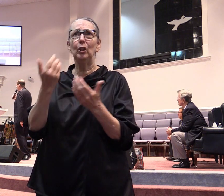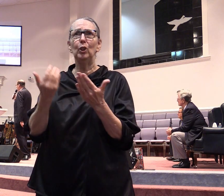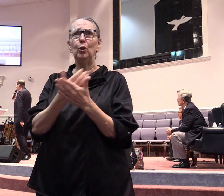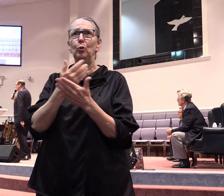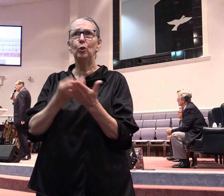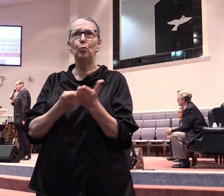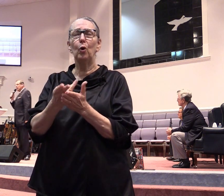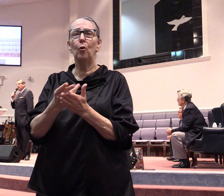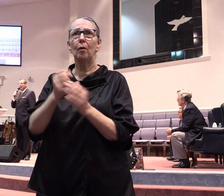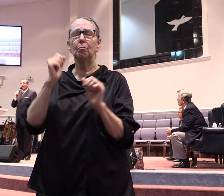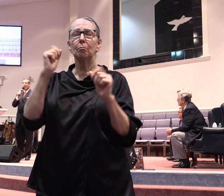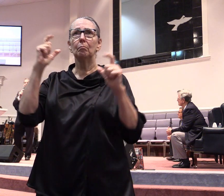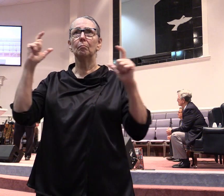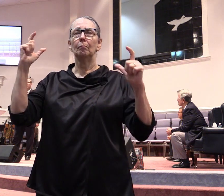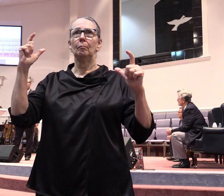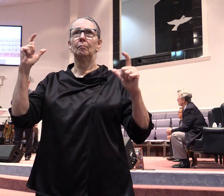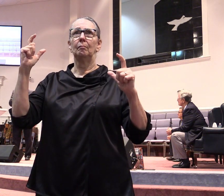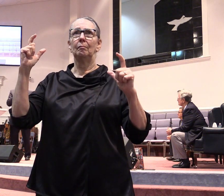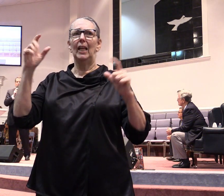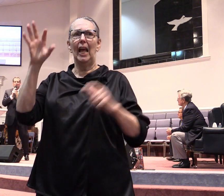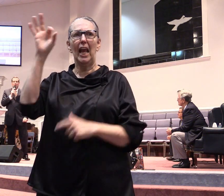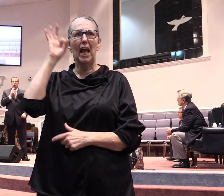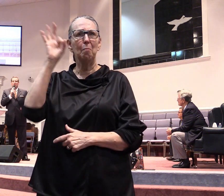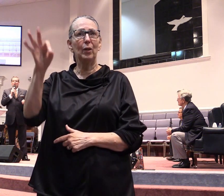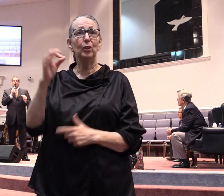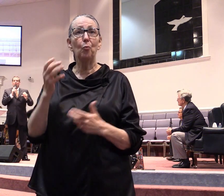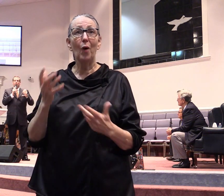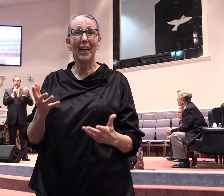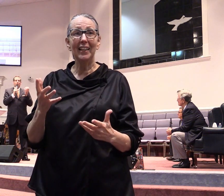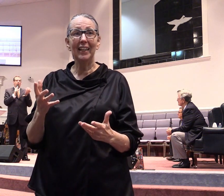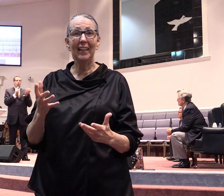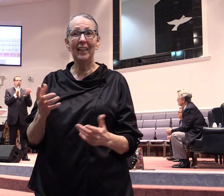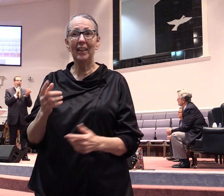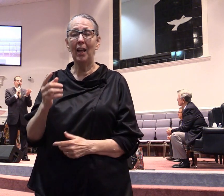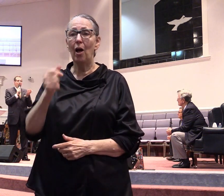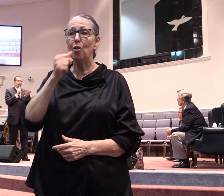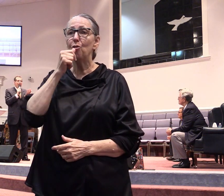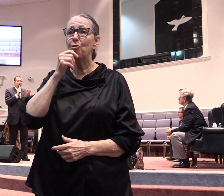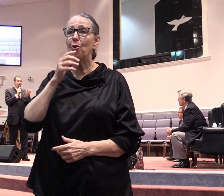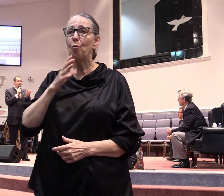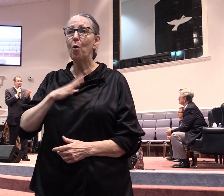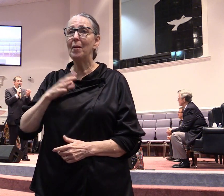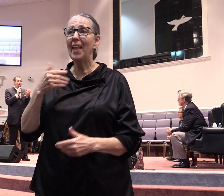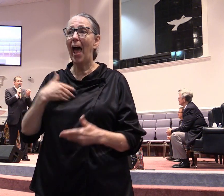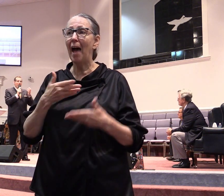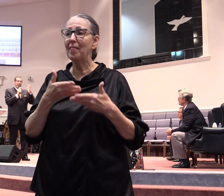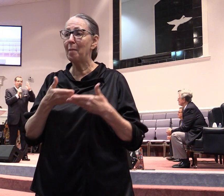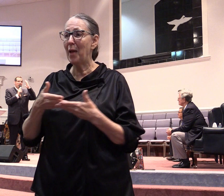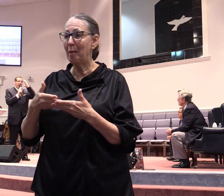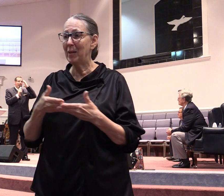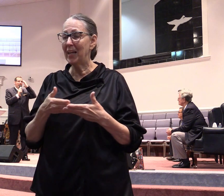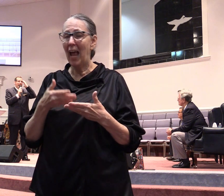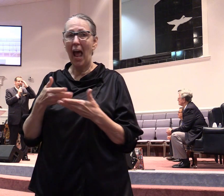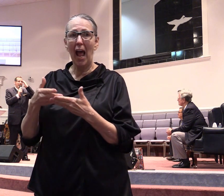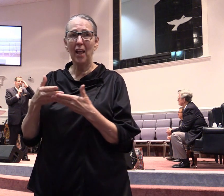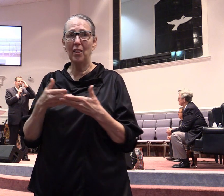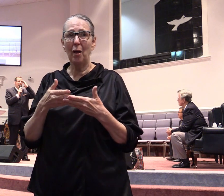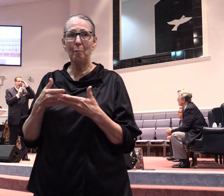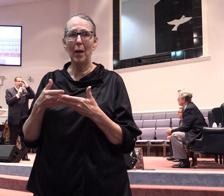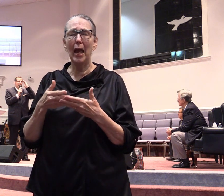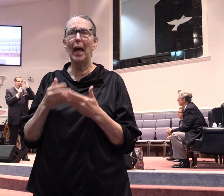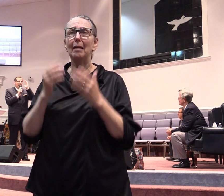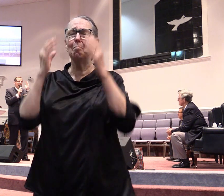revelation. And he preached on the woman who had the baby, and the baby cried, my